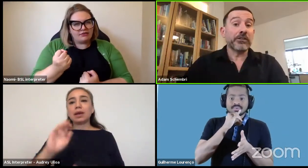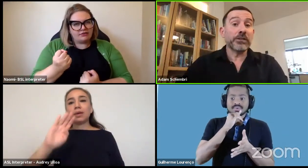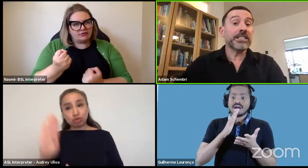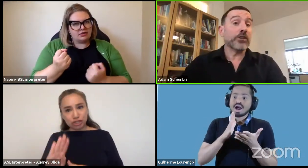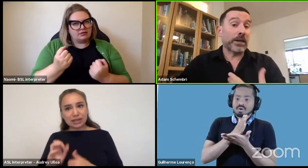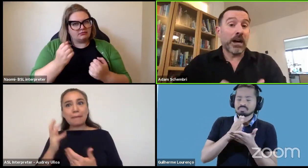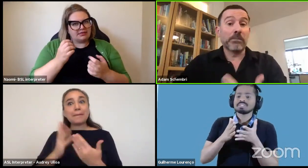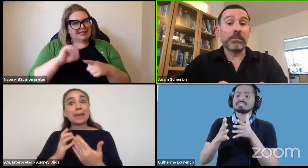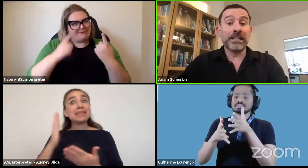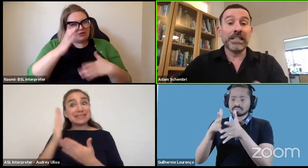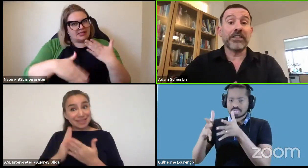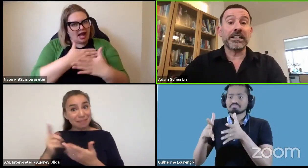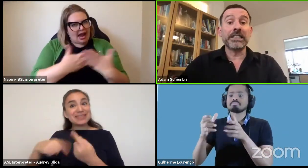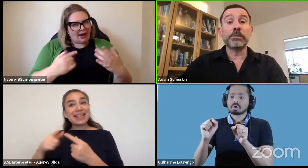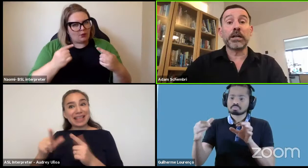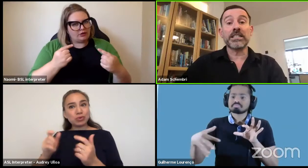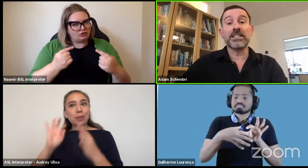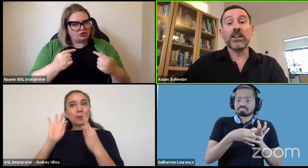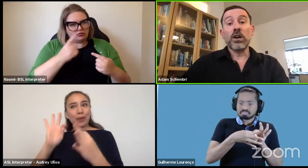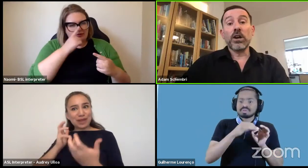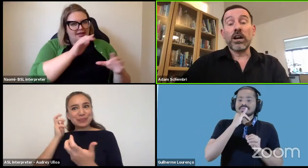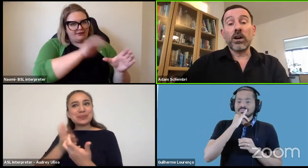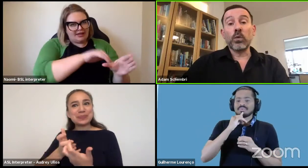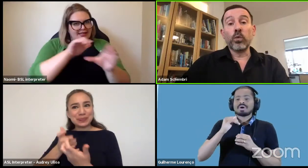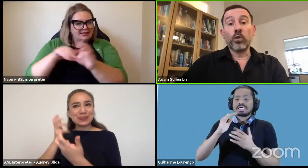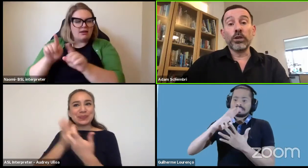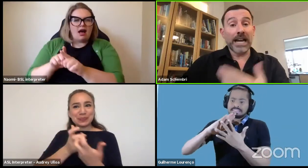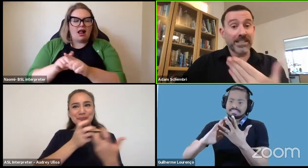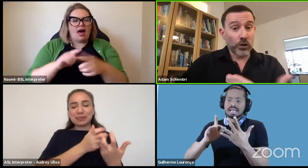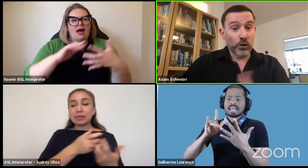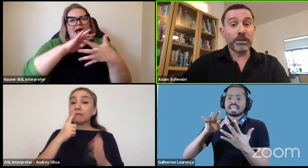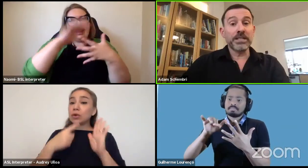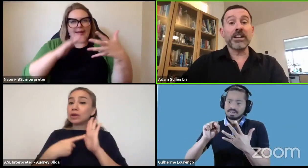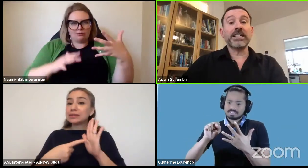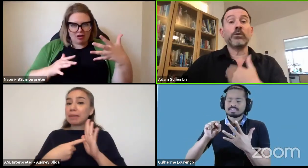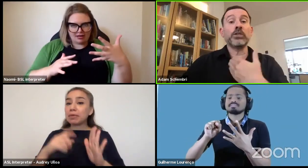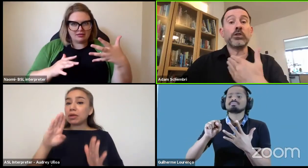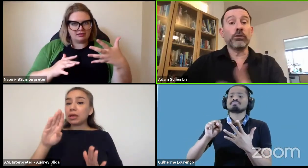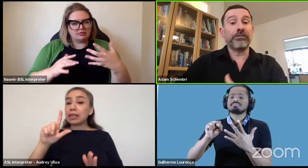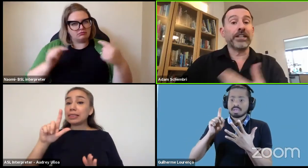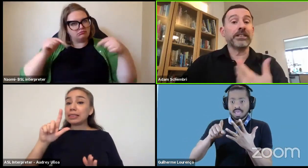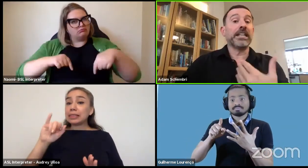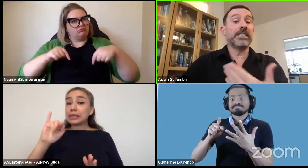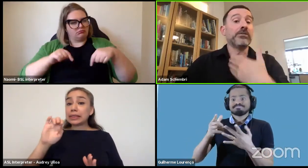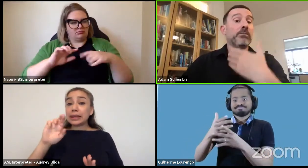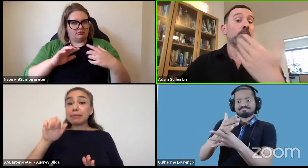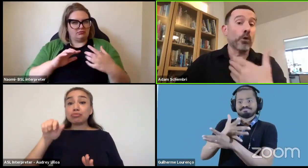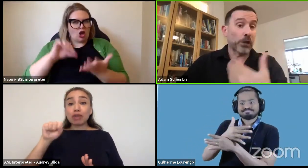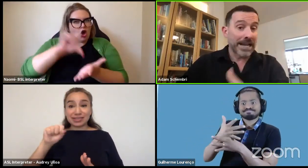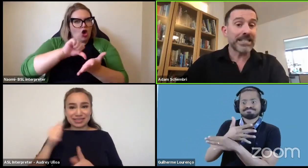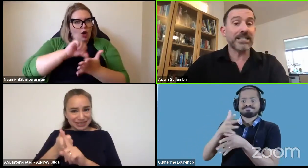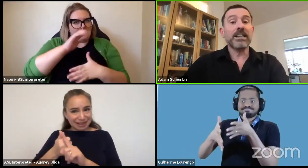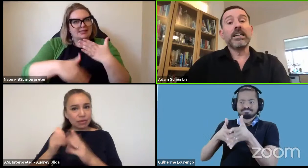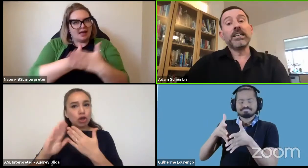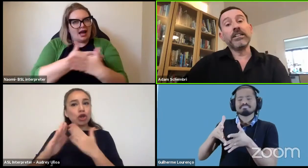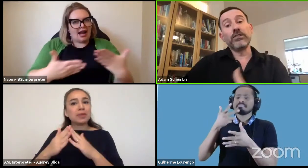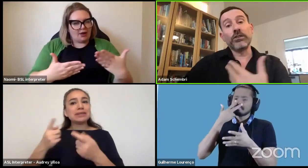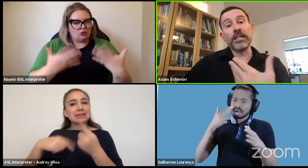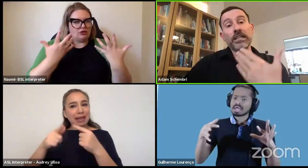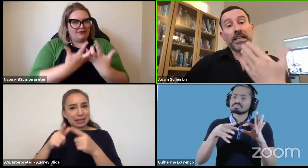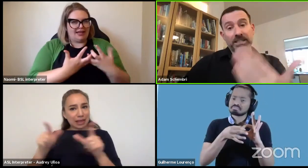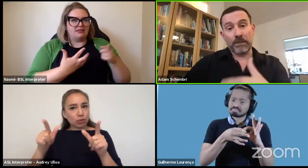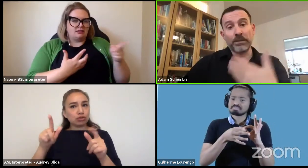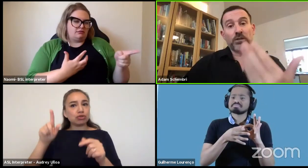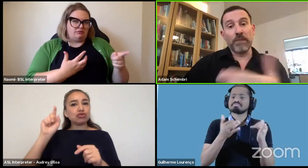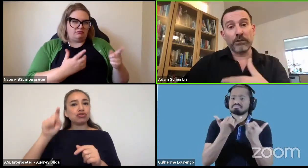these categories. So I believe that Libras would, as an urban sign language, would fit in more or less into